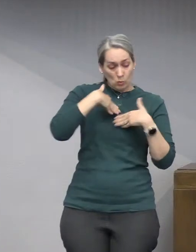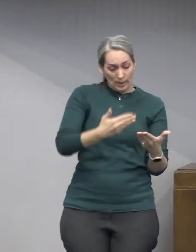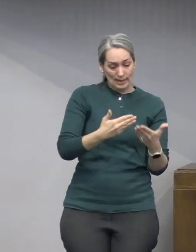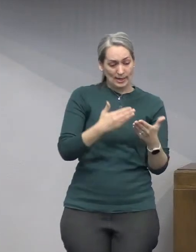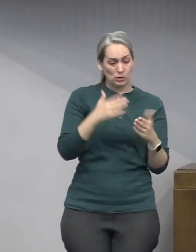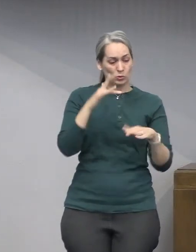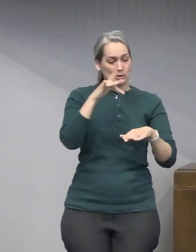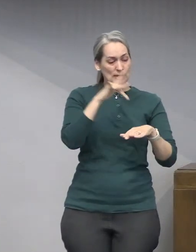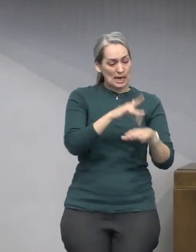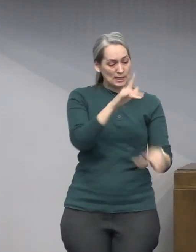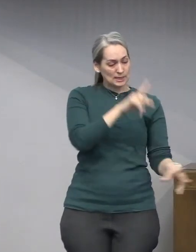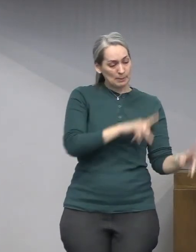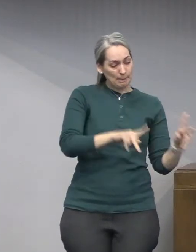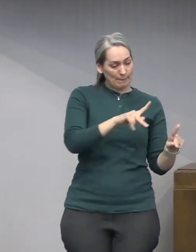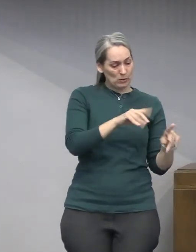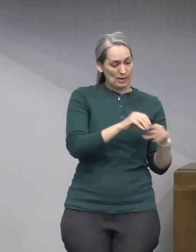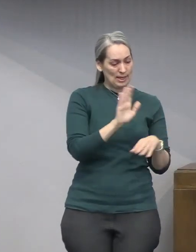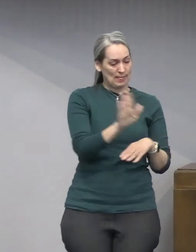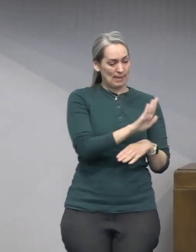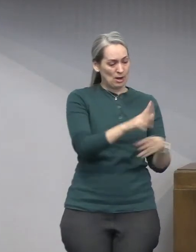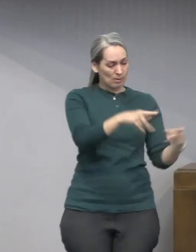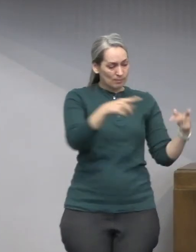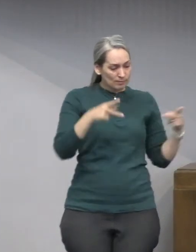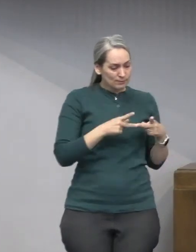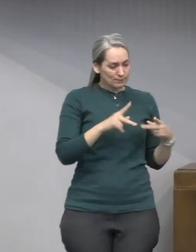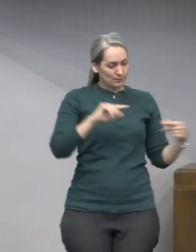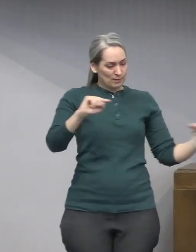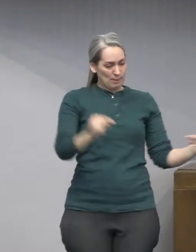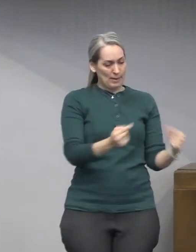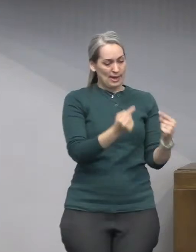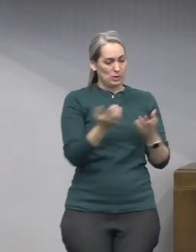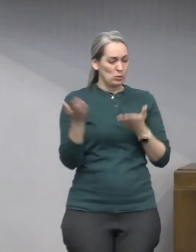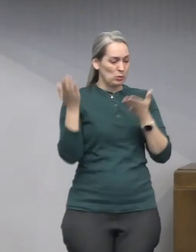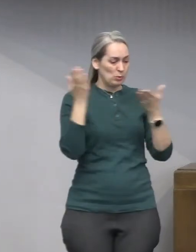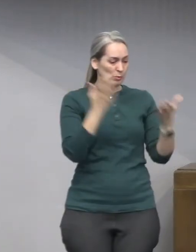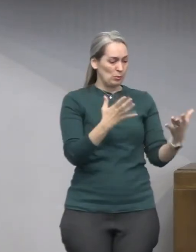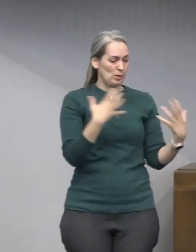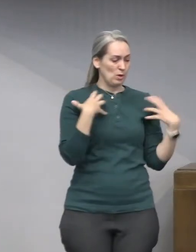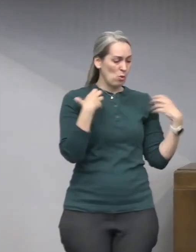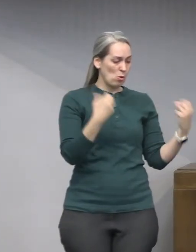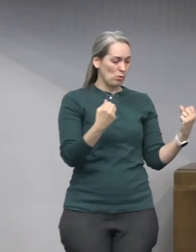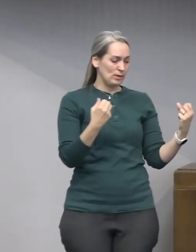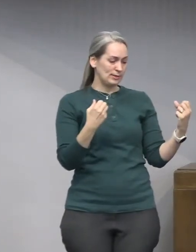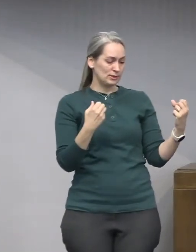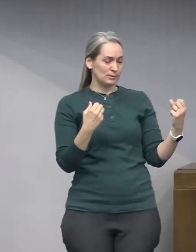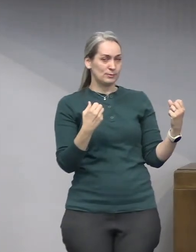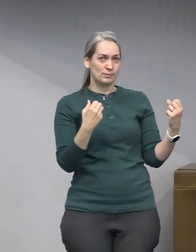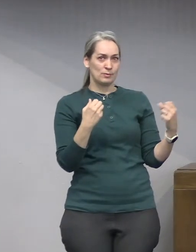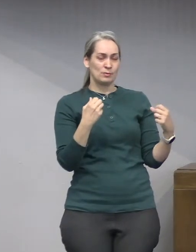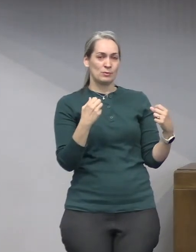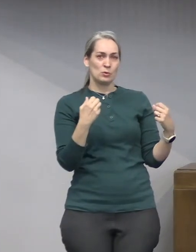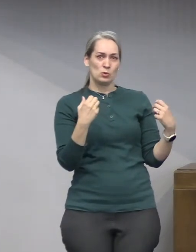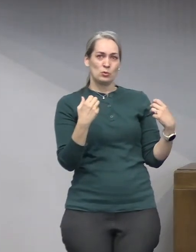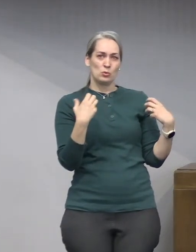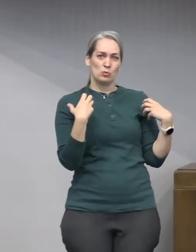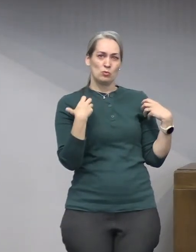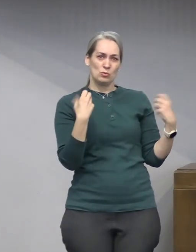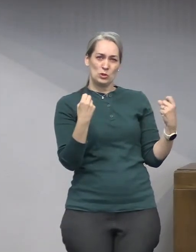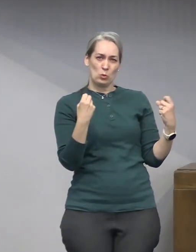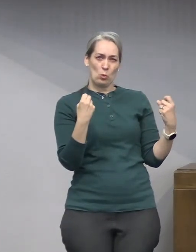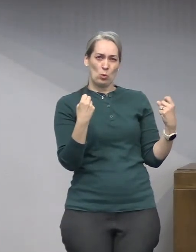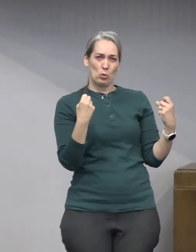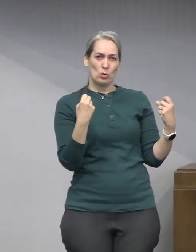to touch people in their place of pain, to bring wholeness to them, to bring restoration to them, to bring peace to